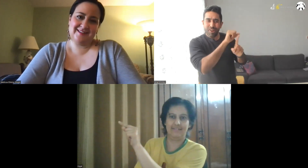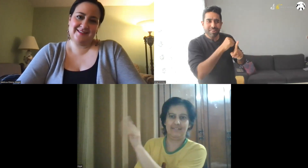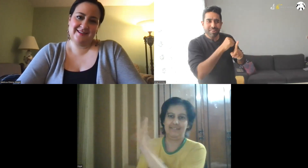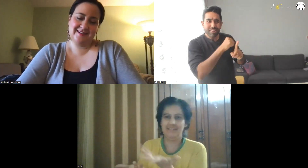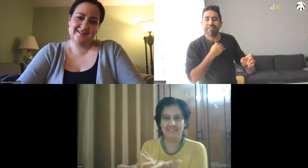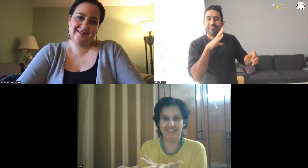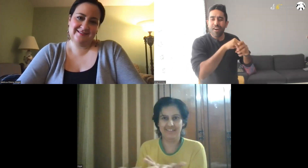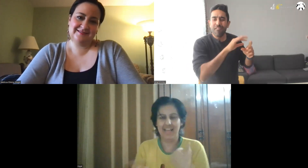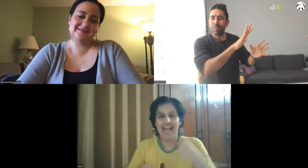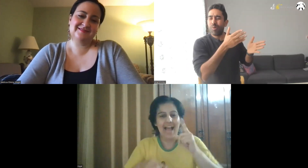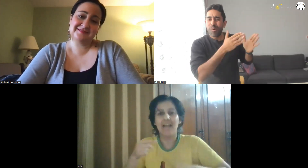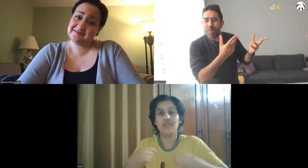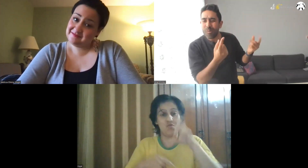And you have to respect your own family.